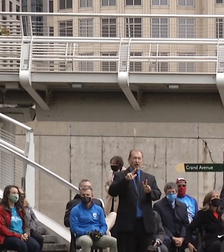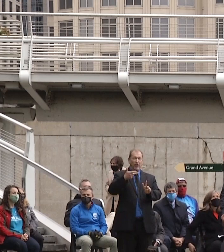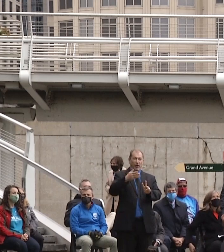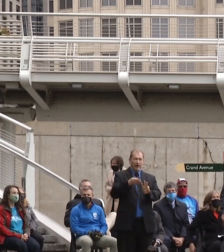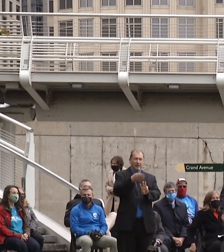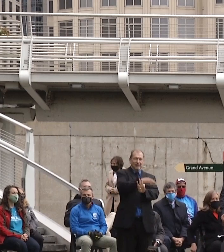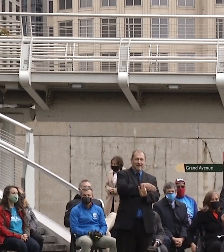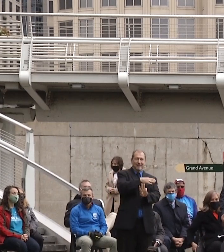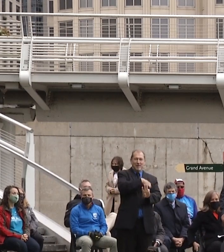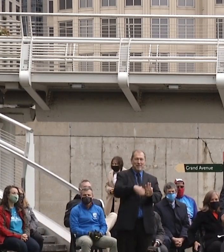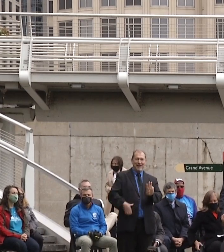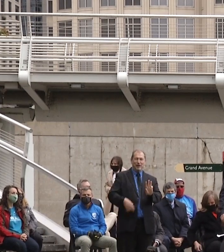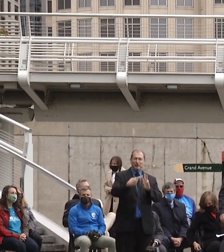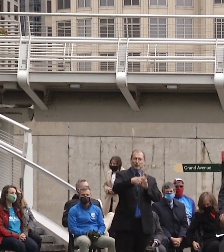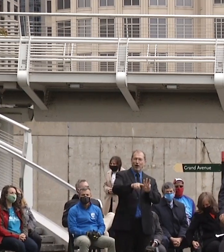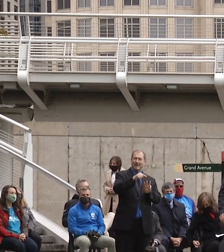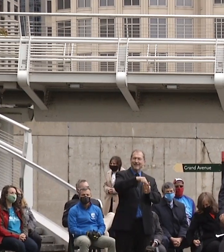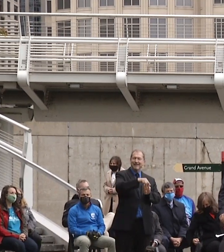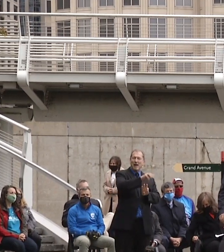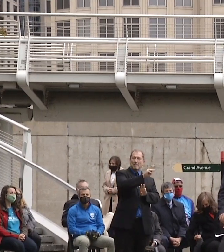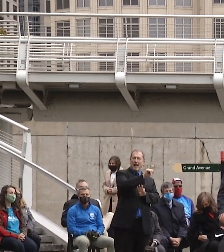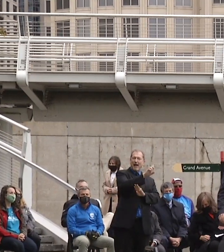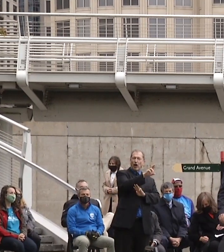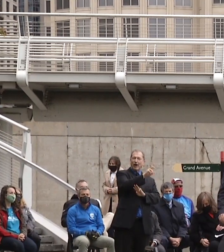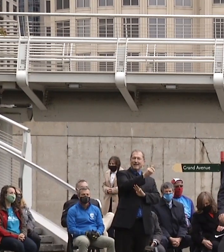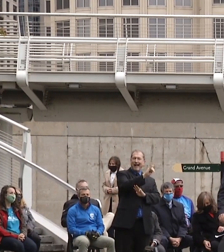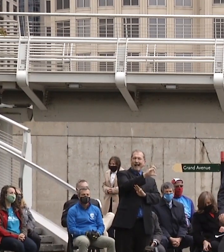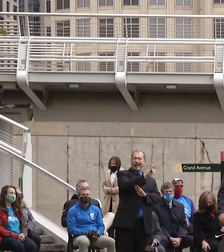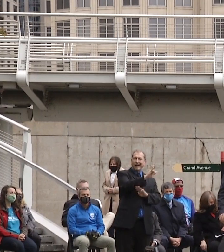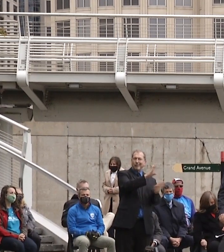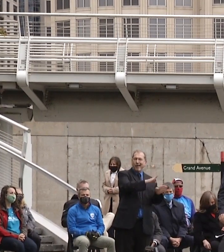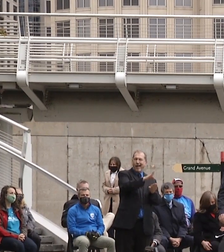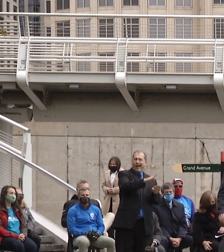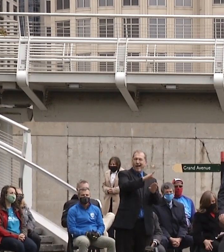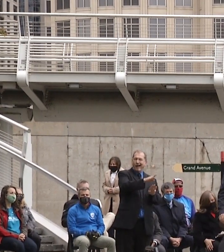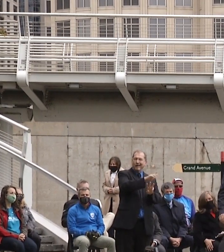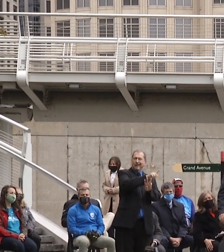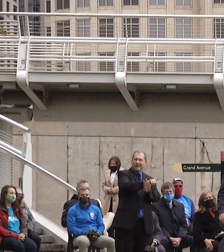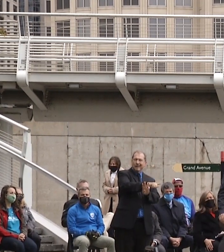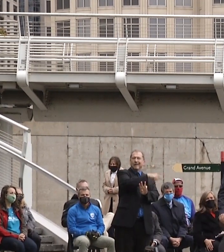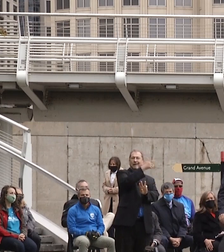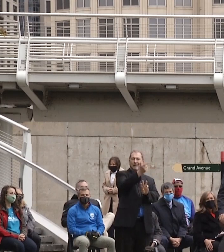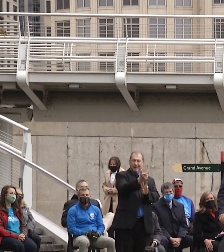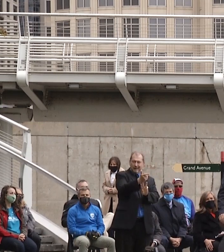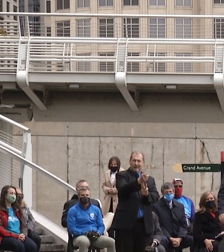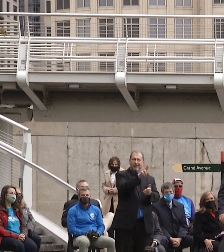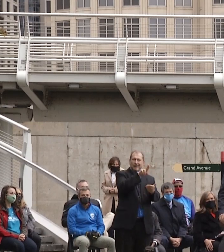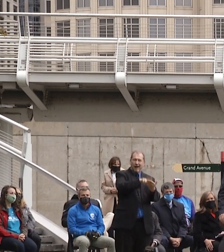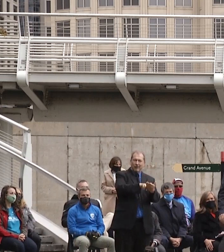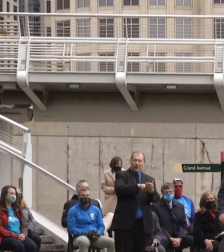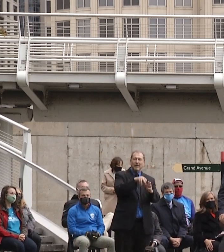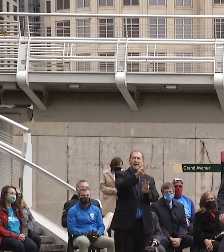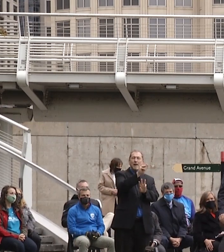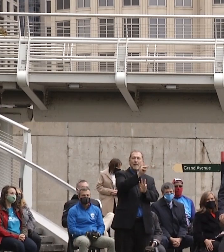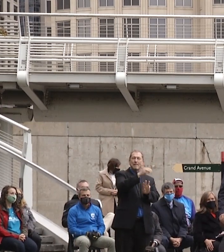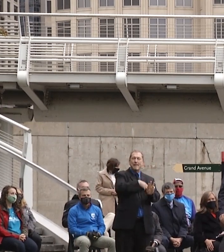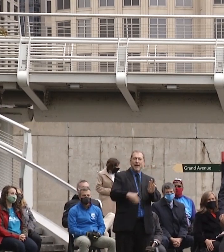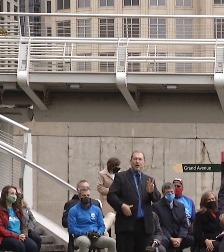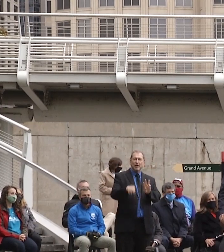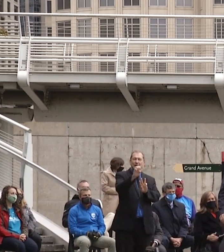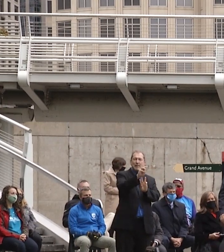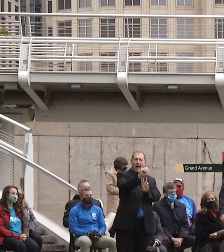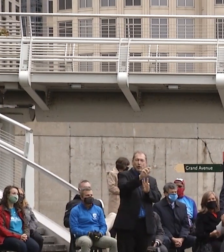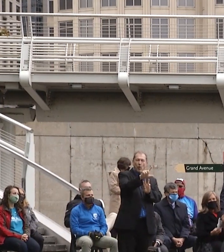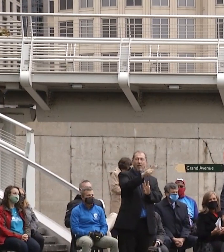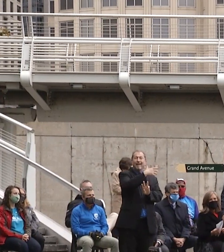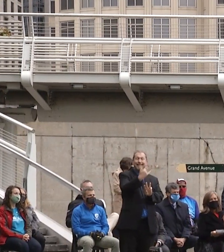initiated under Mayor Daley. Much of that was the planning phase, and then the contracts were executed under Mayor Emanuel, and now we have